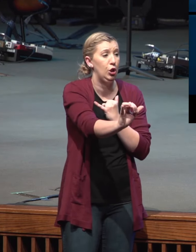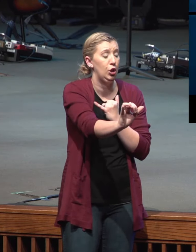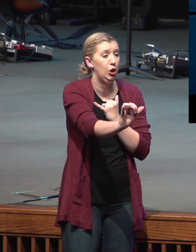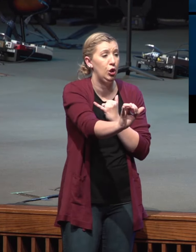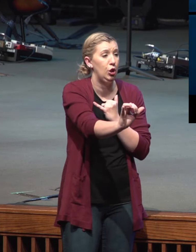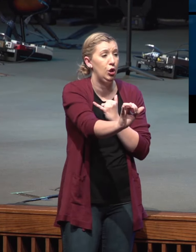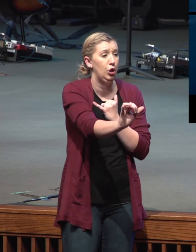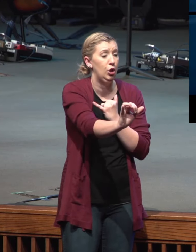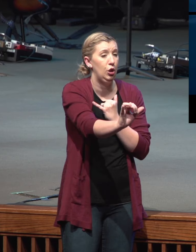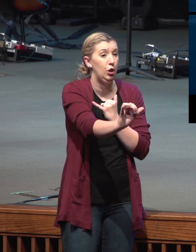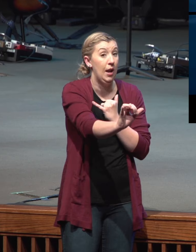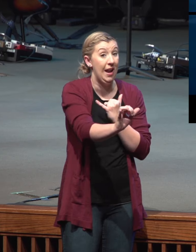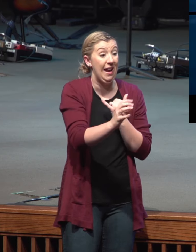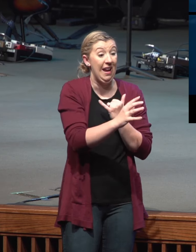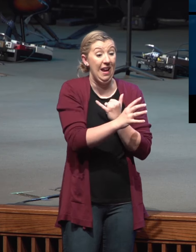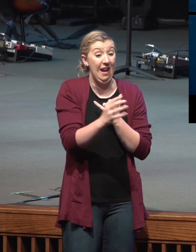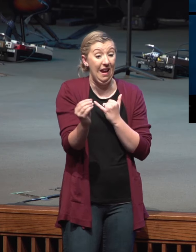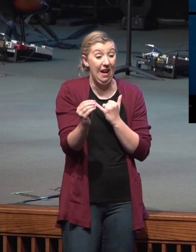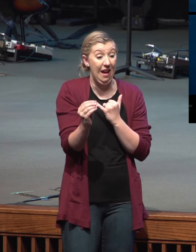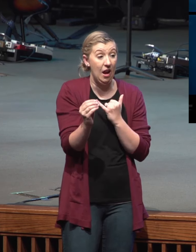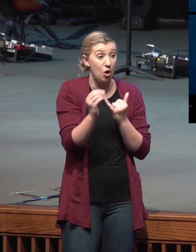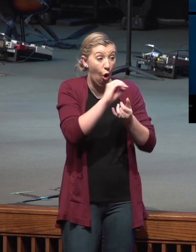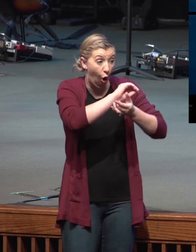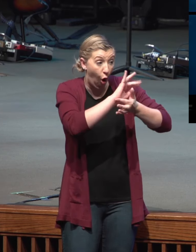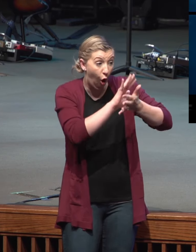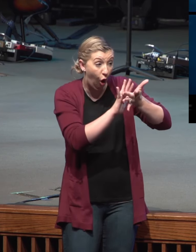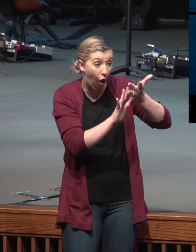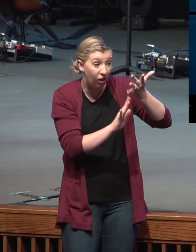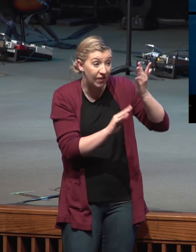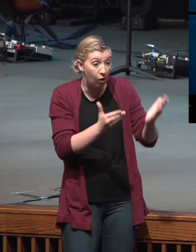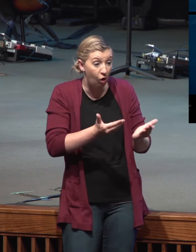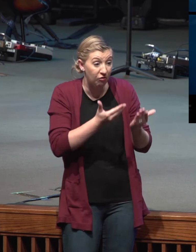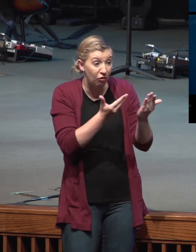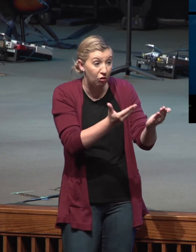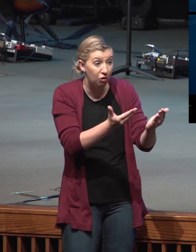And even all of that